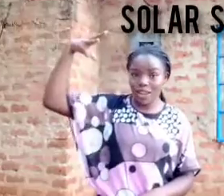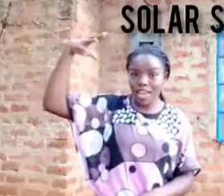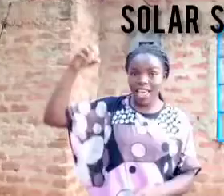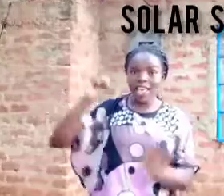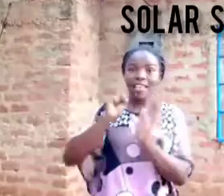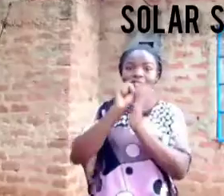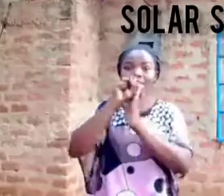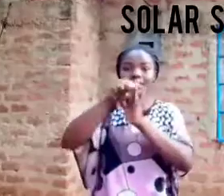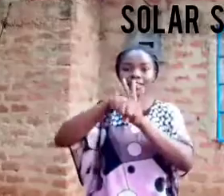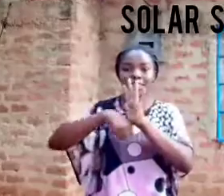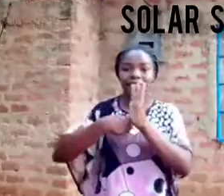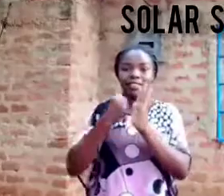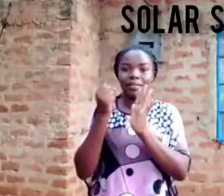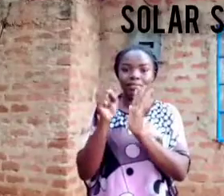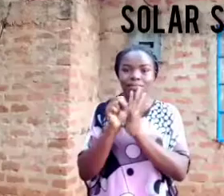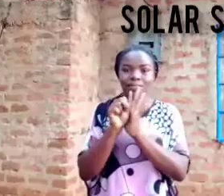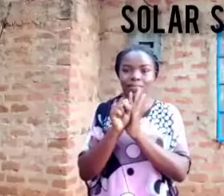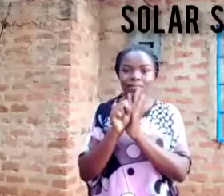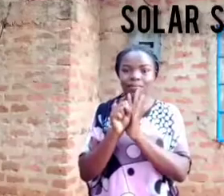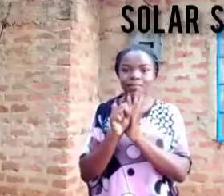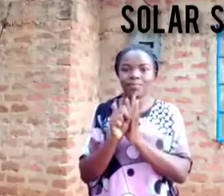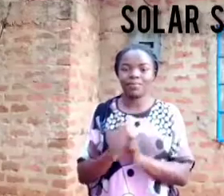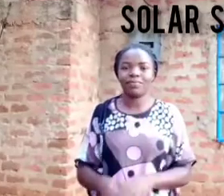Solar system.